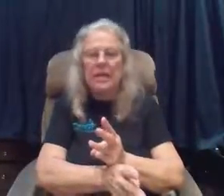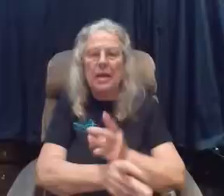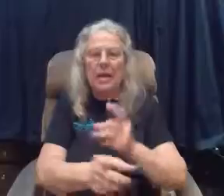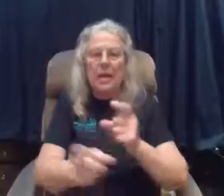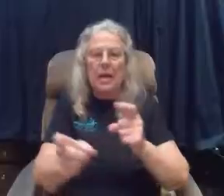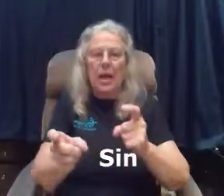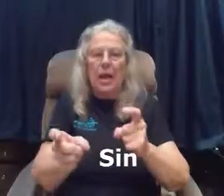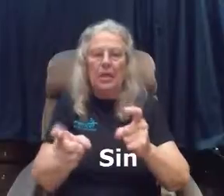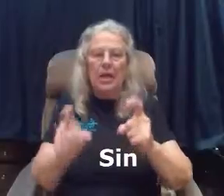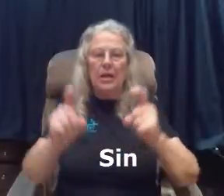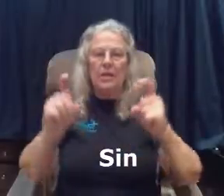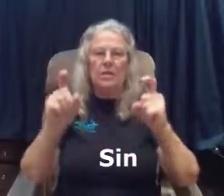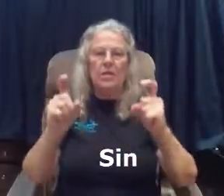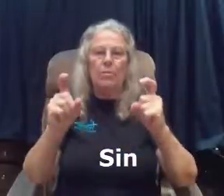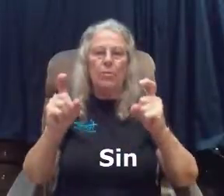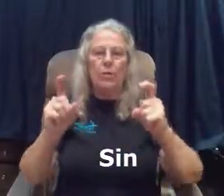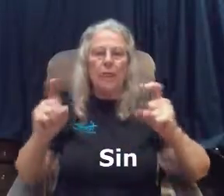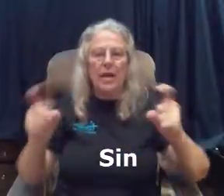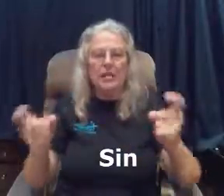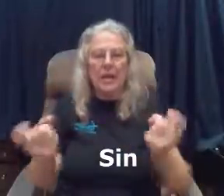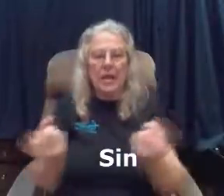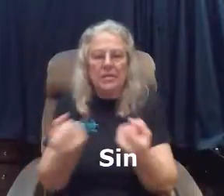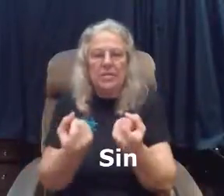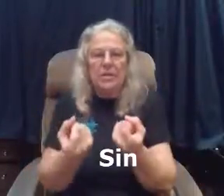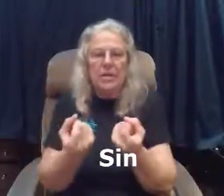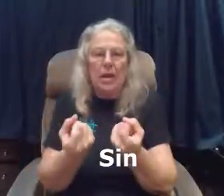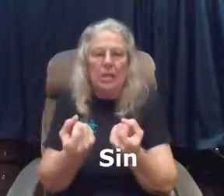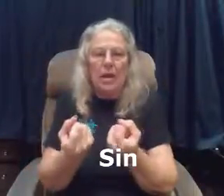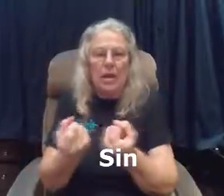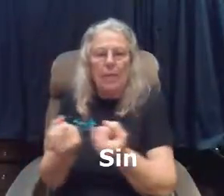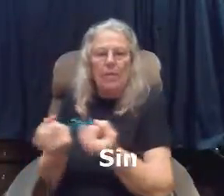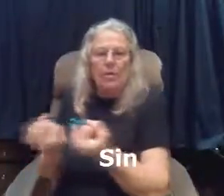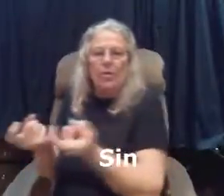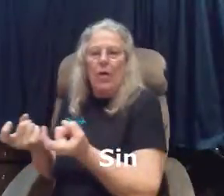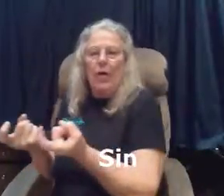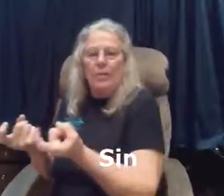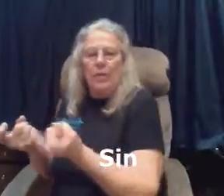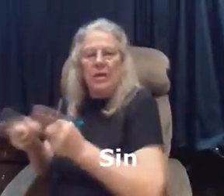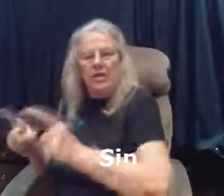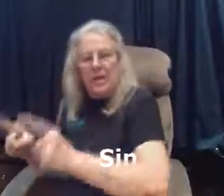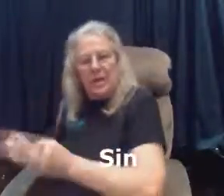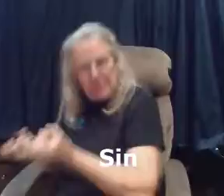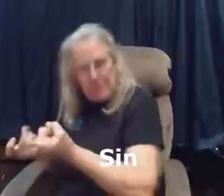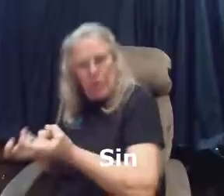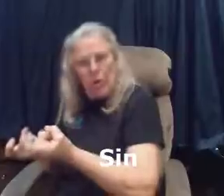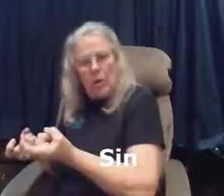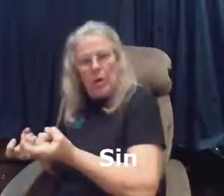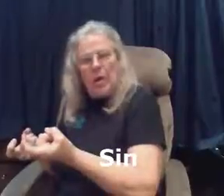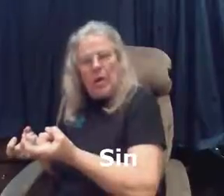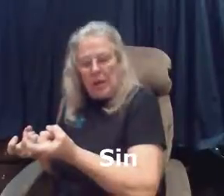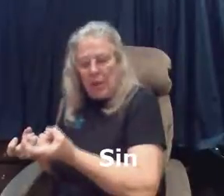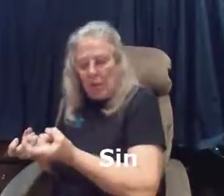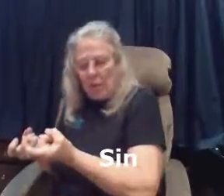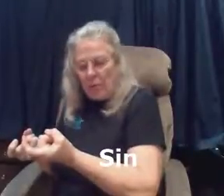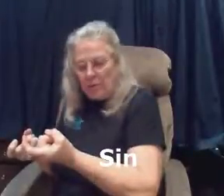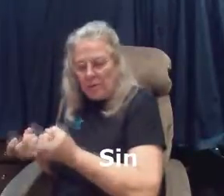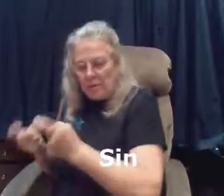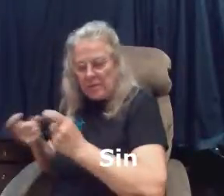Sin, and that is both X hands coming up, grasping. It's like a double hook into a person.